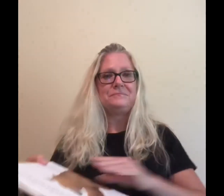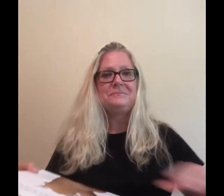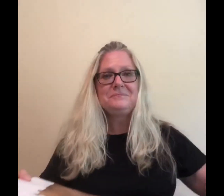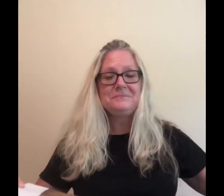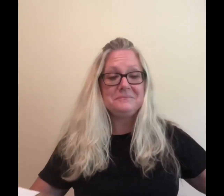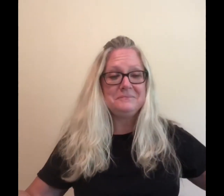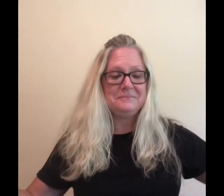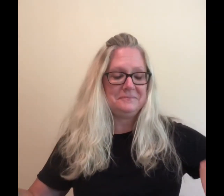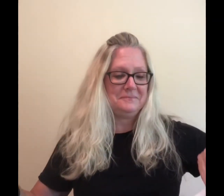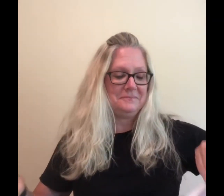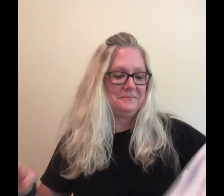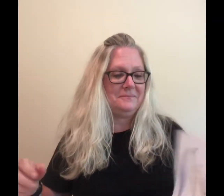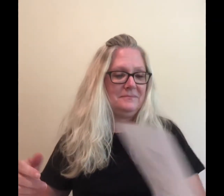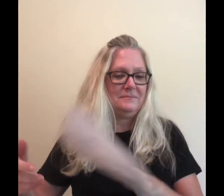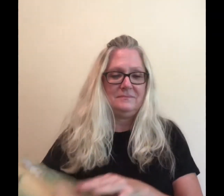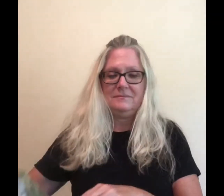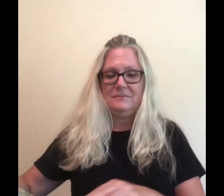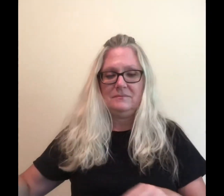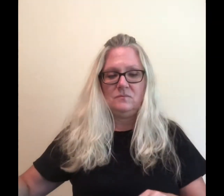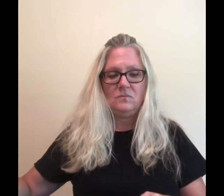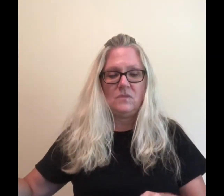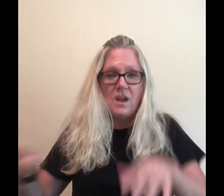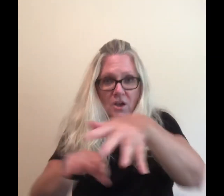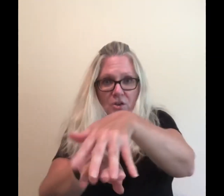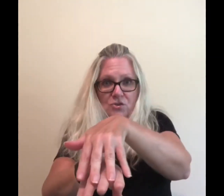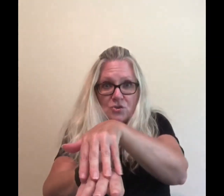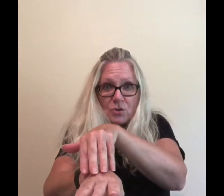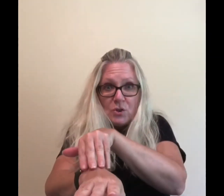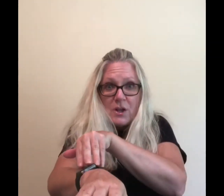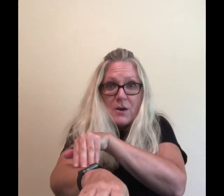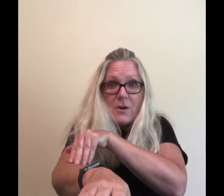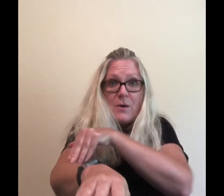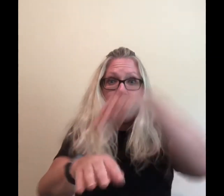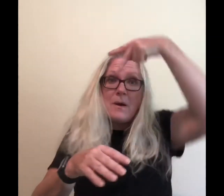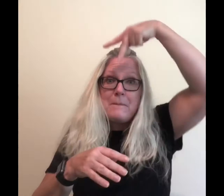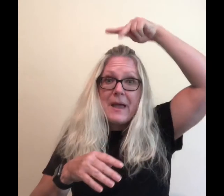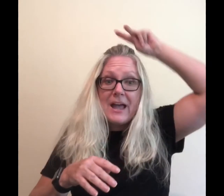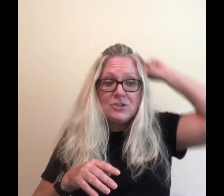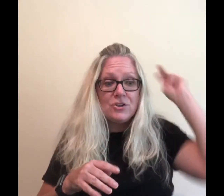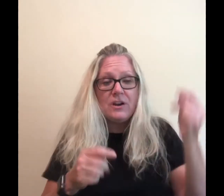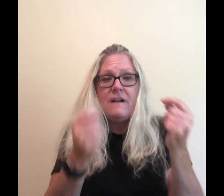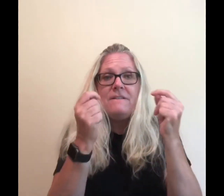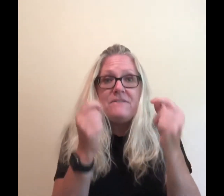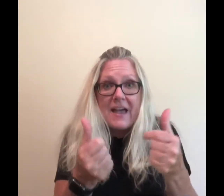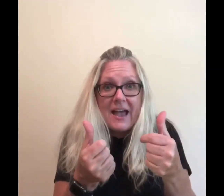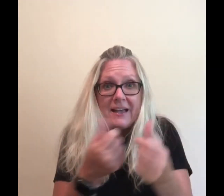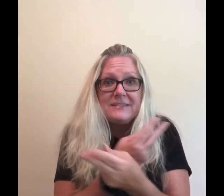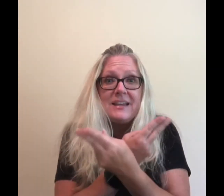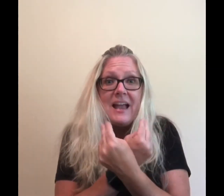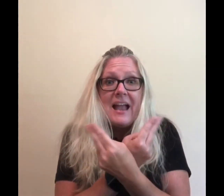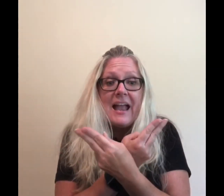Slow badger, fast